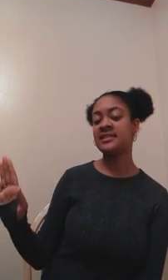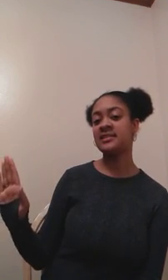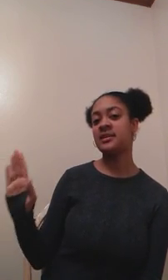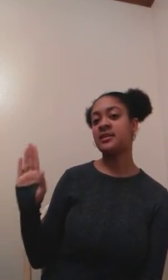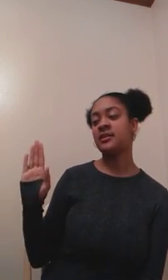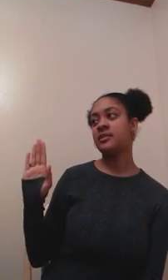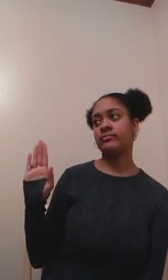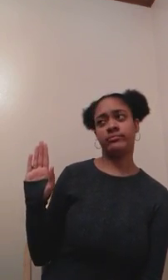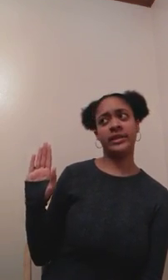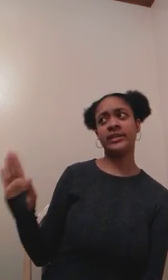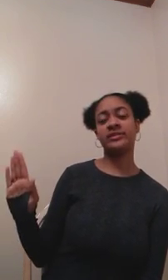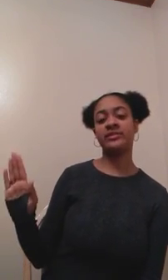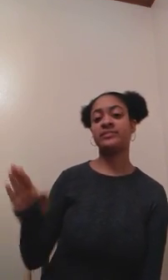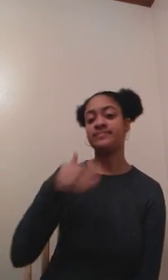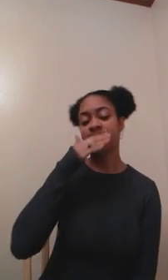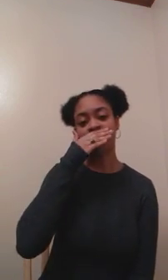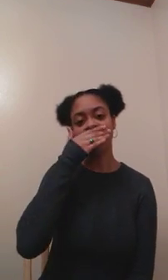his, its.